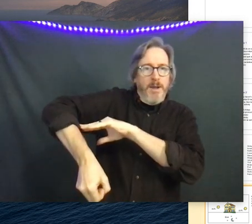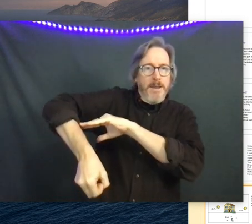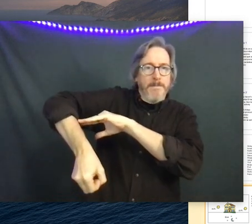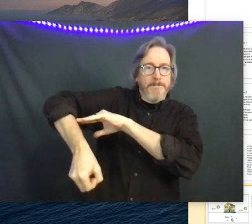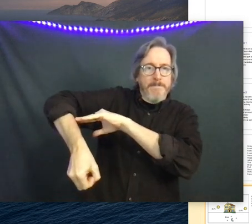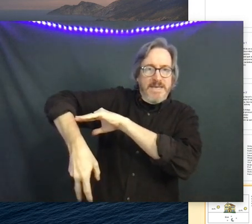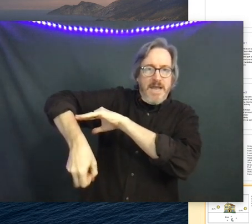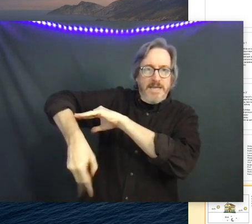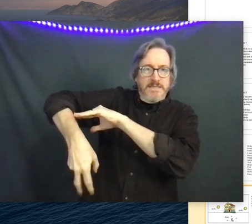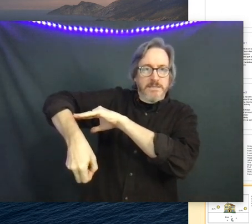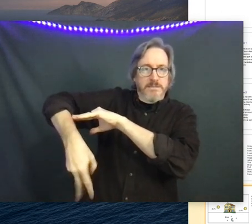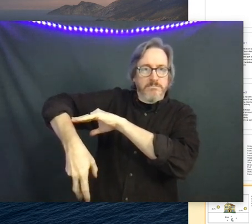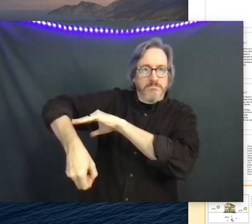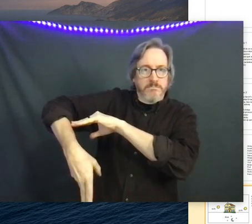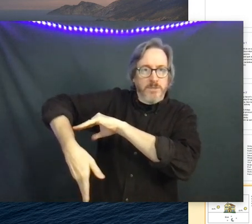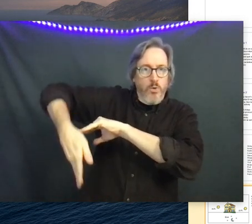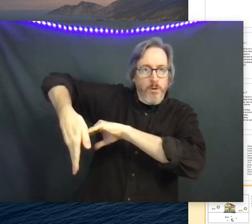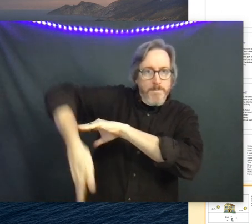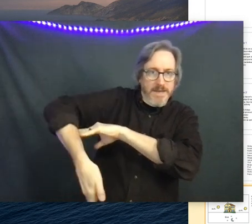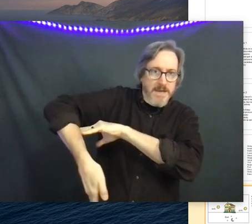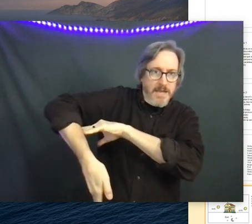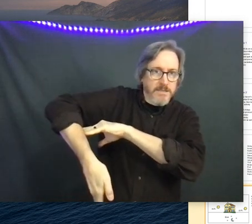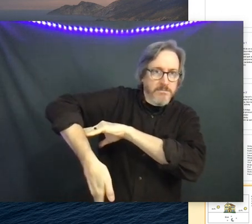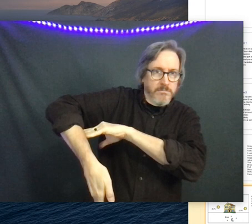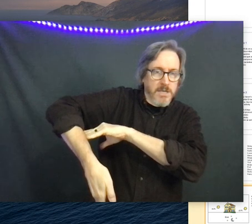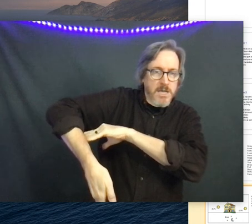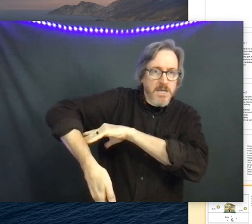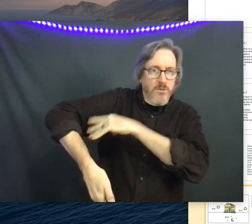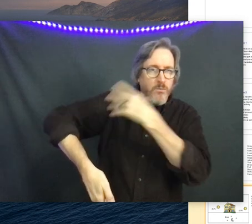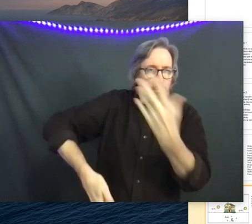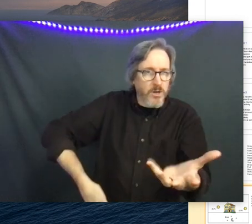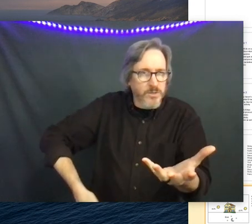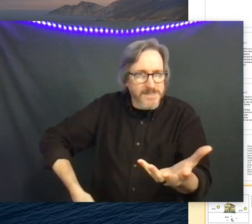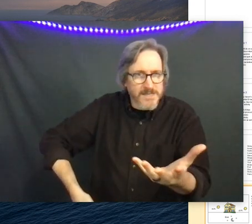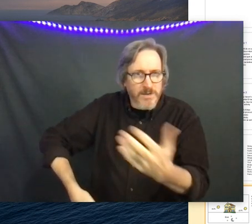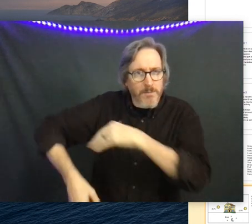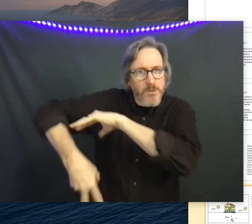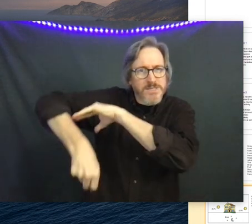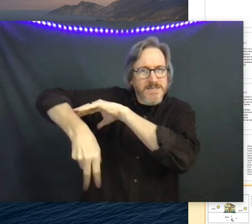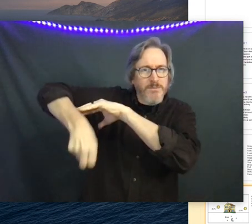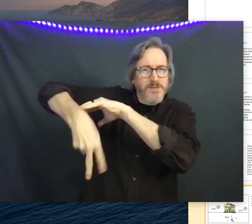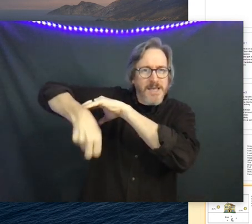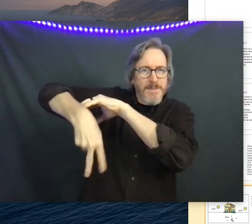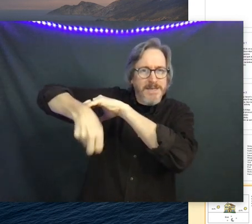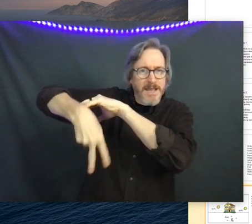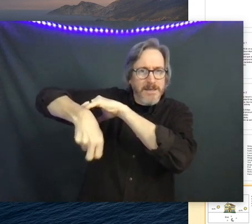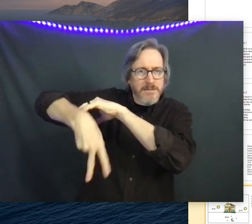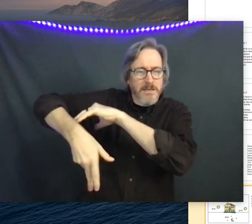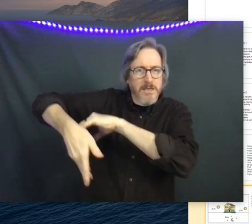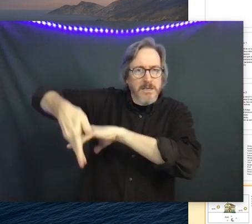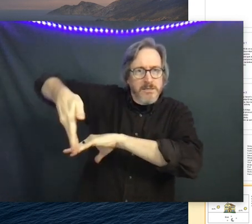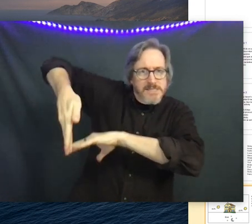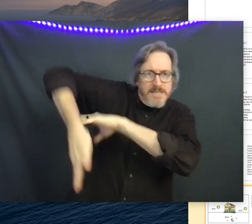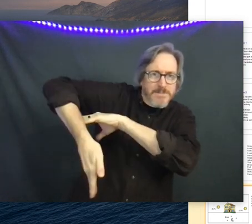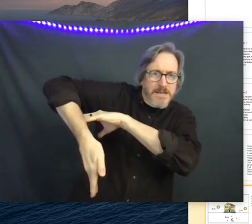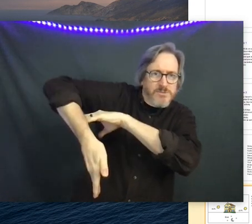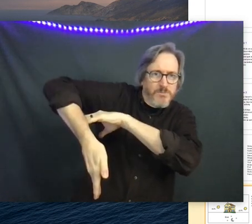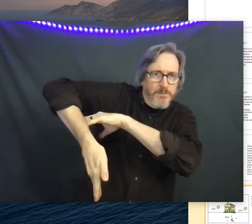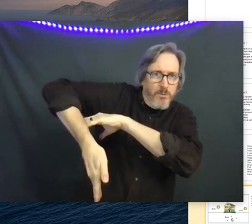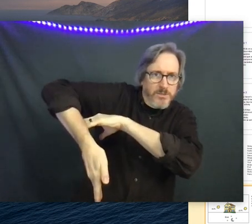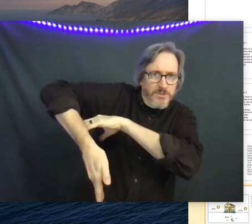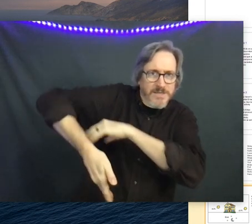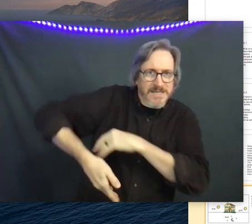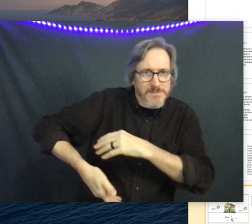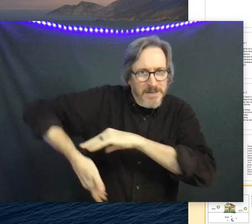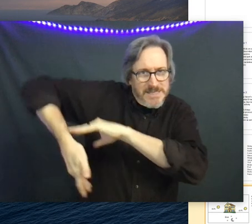here, but midnight or midnight. We don't use it as most of the time we say midnight. Sometimes